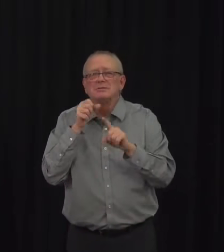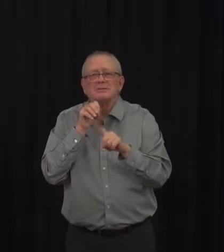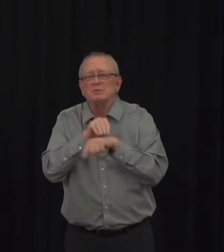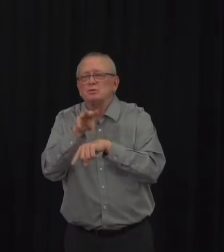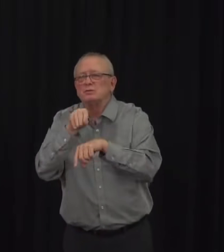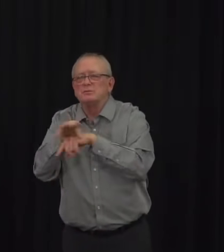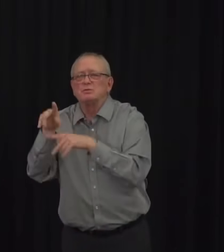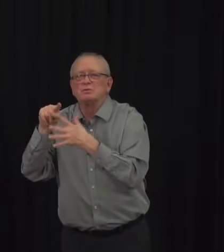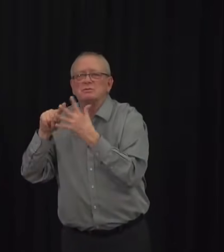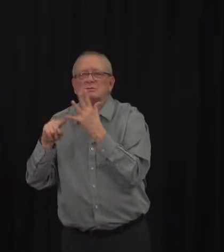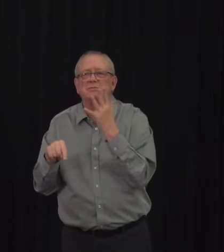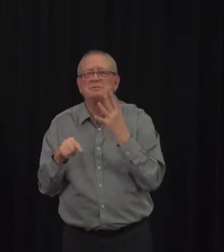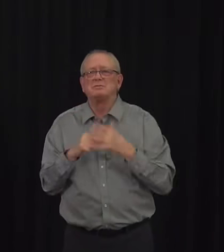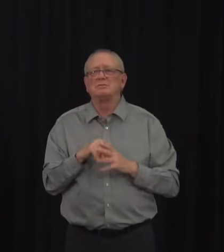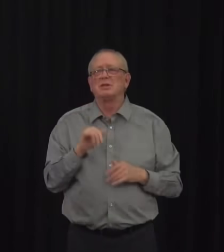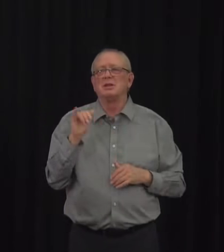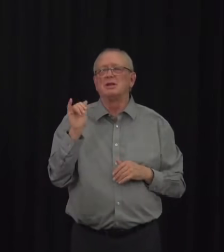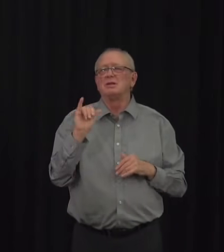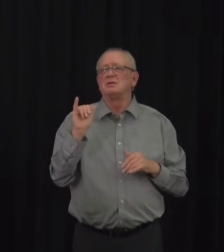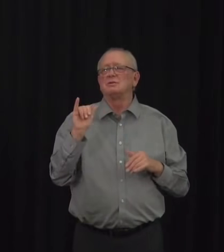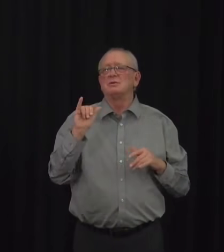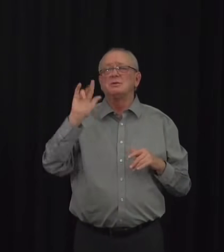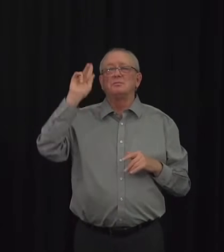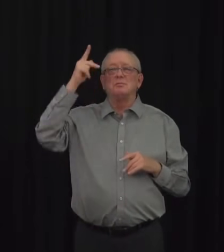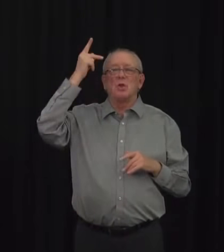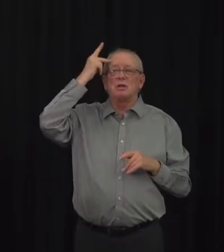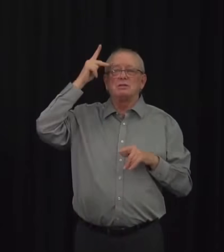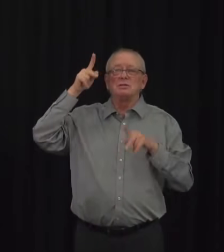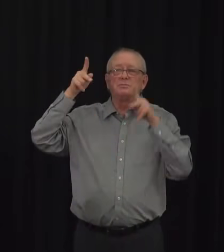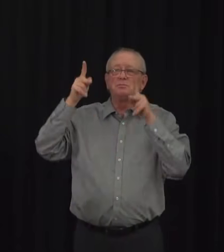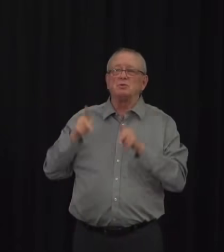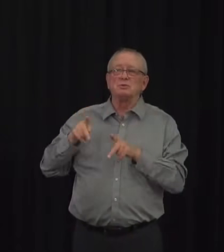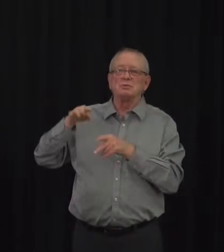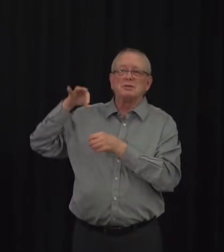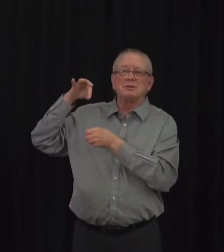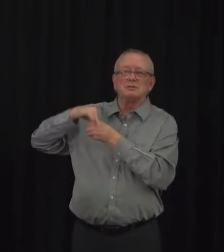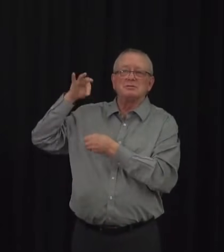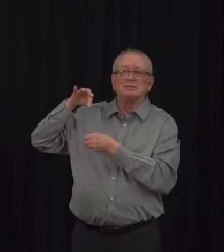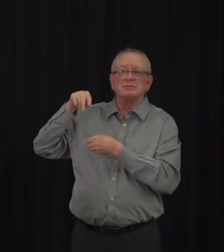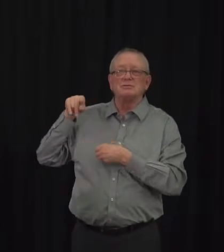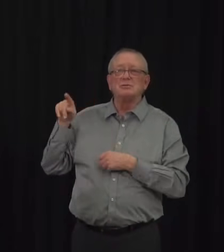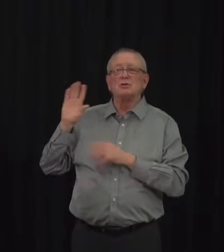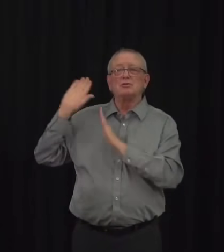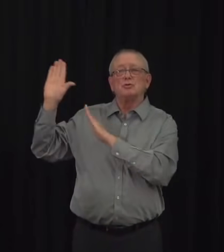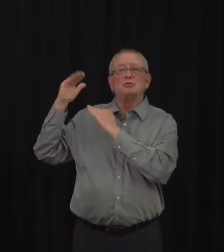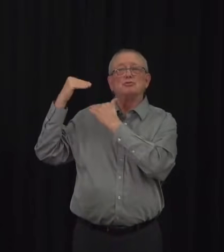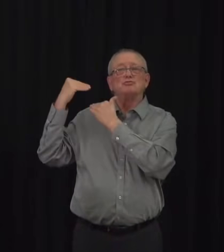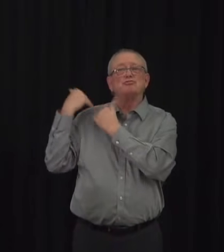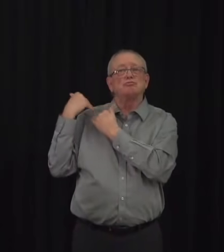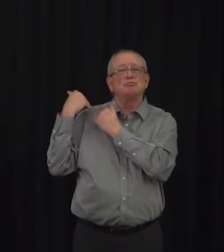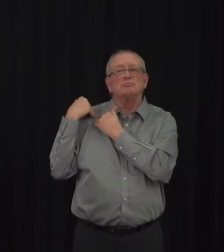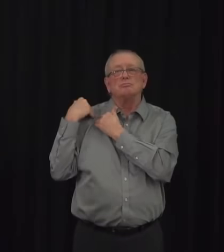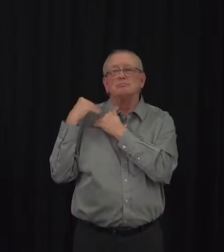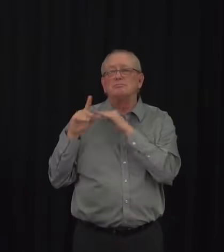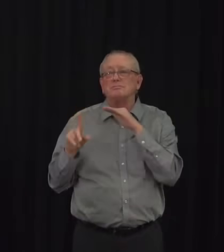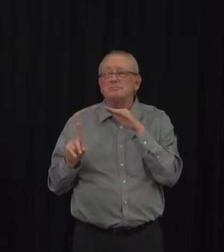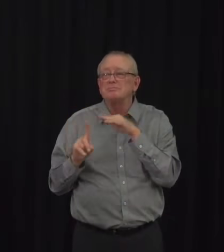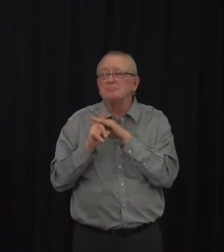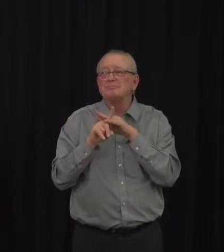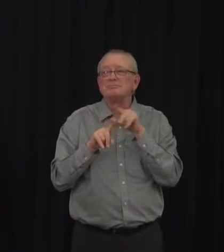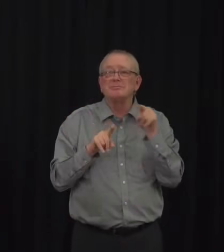elected officials, their role typically has been to attend when there are announcements and changes that are being